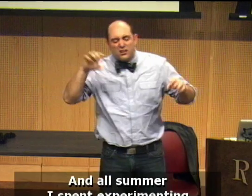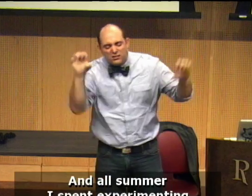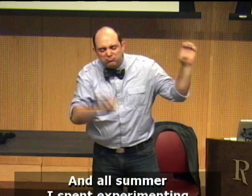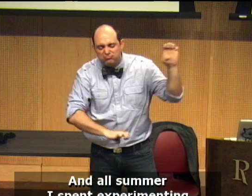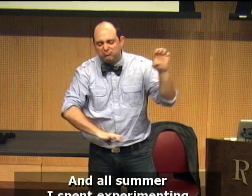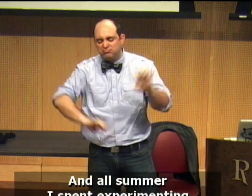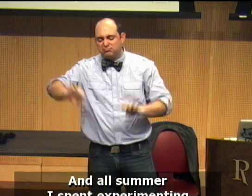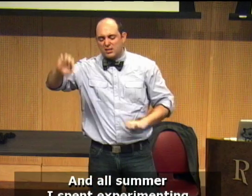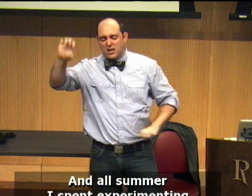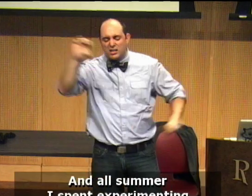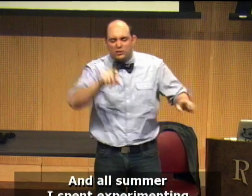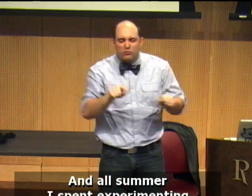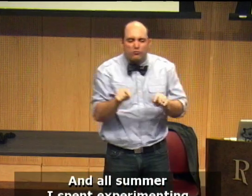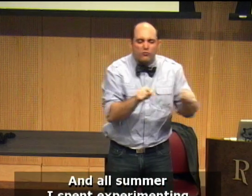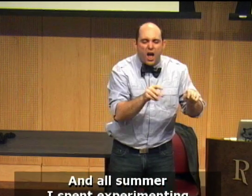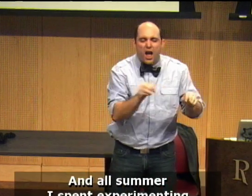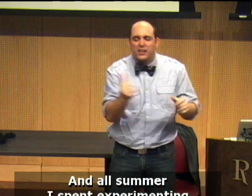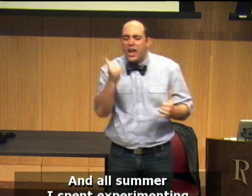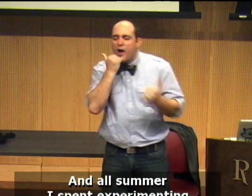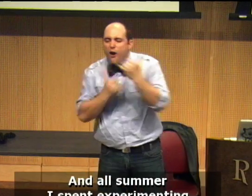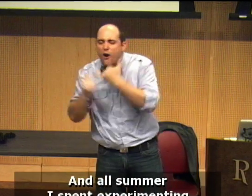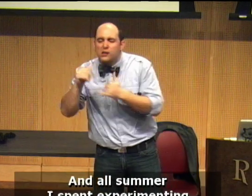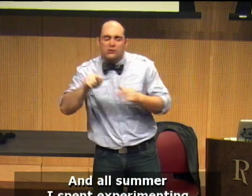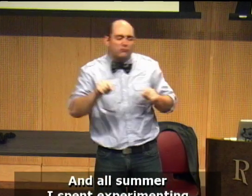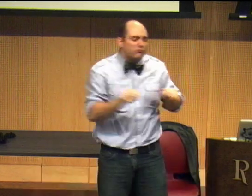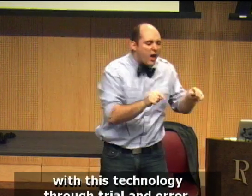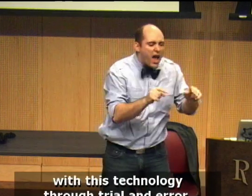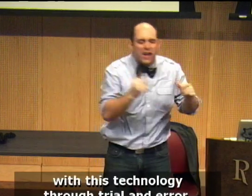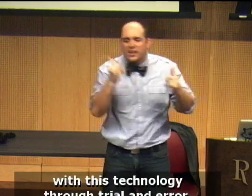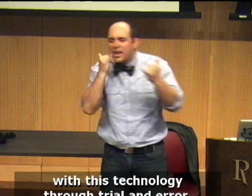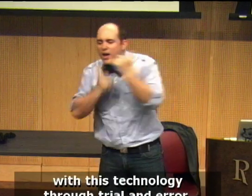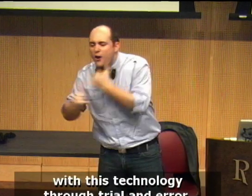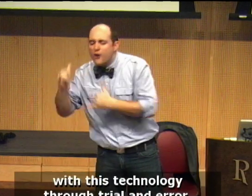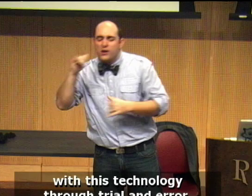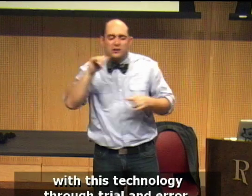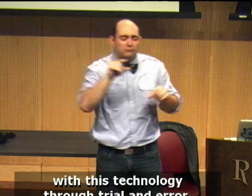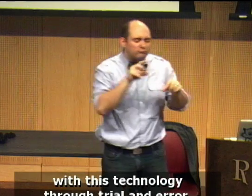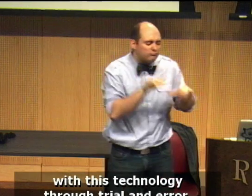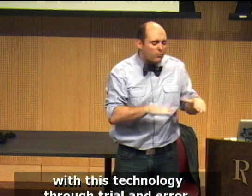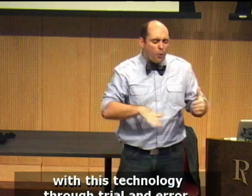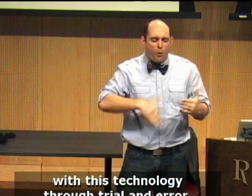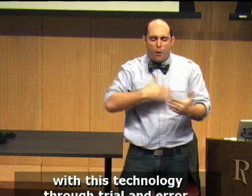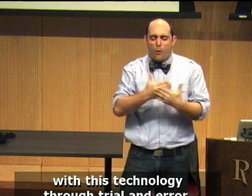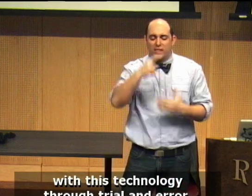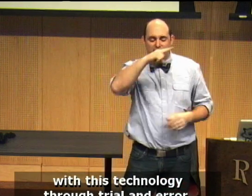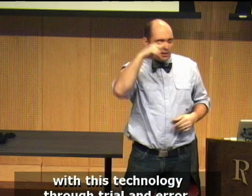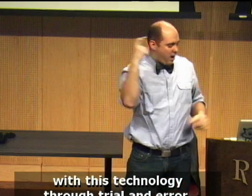And all summer I spent experimenting with this technology through trial and error.